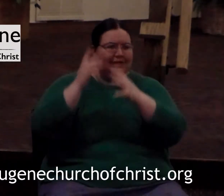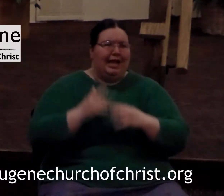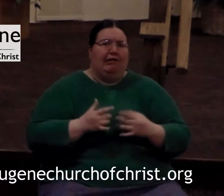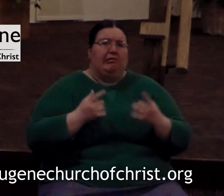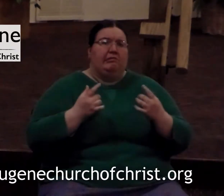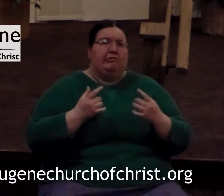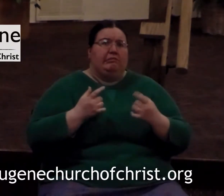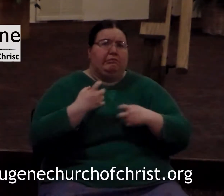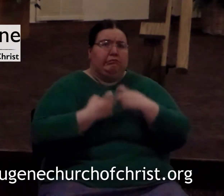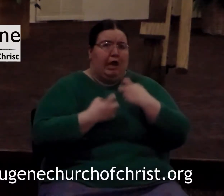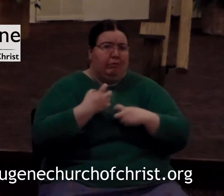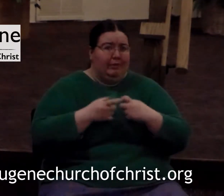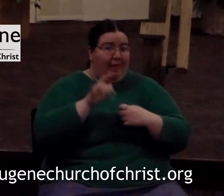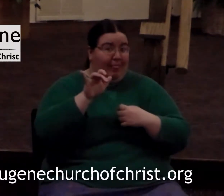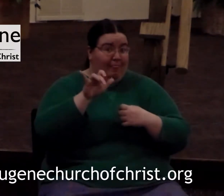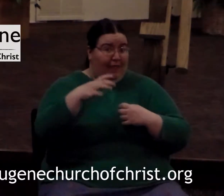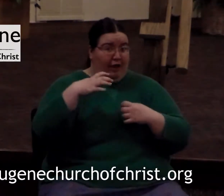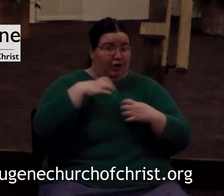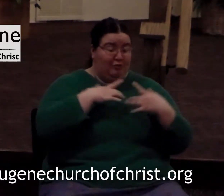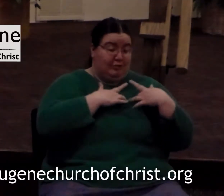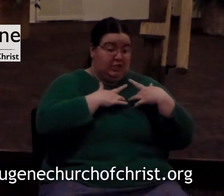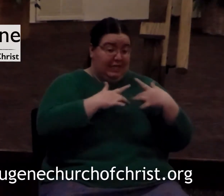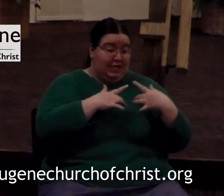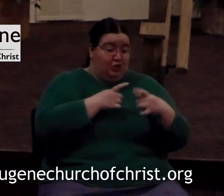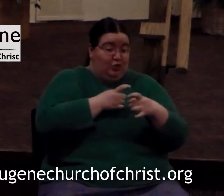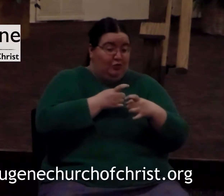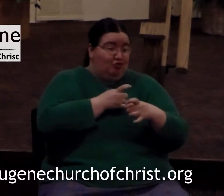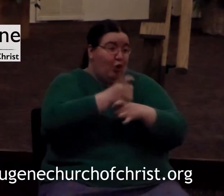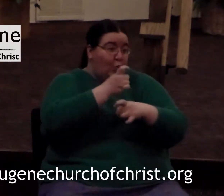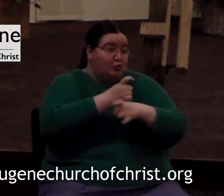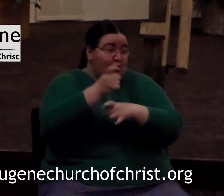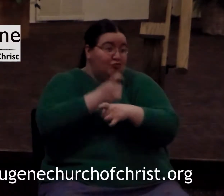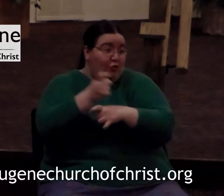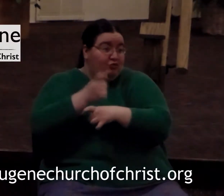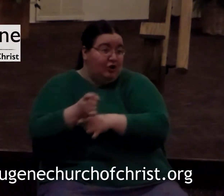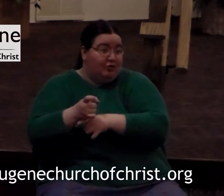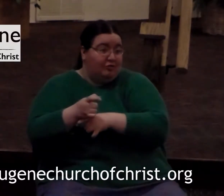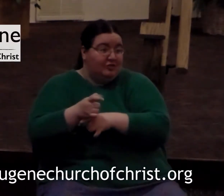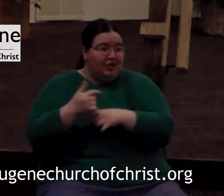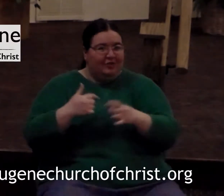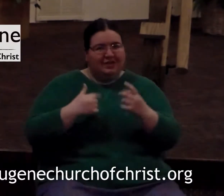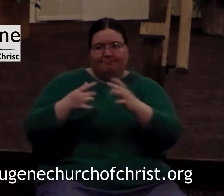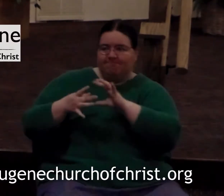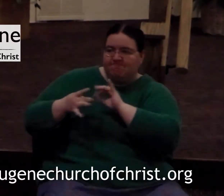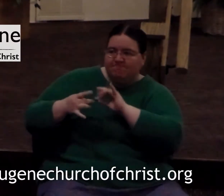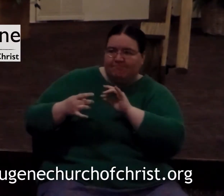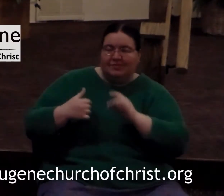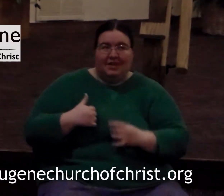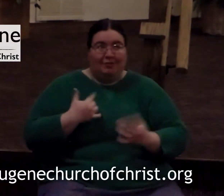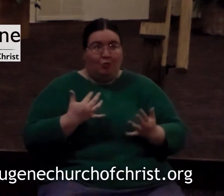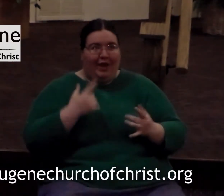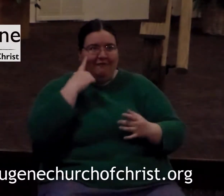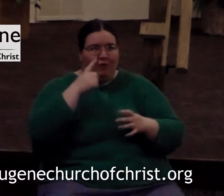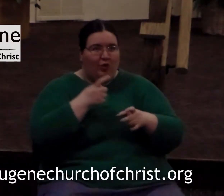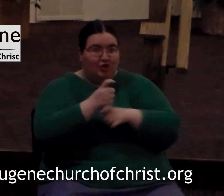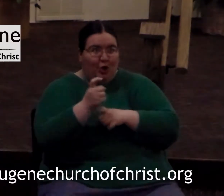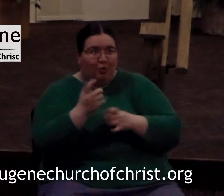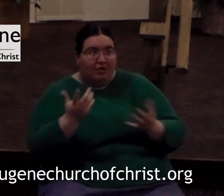waiting for the punchline and trying to understand how this was going to be funny. And he said, "No, I'm not joking. The space shuttle exploded." And I remember later watching the replays